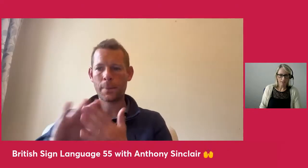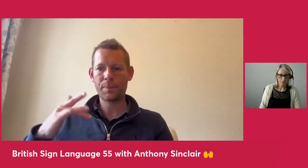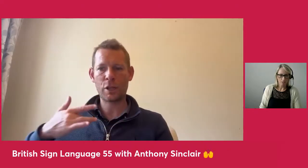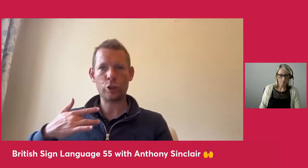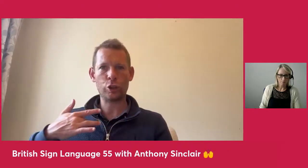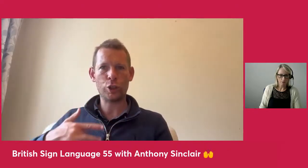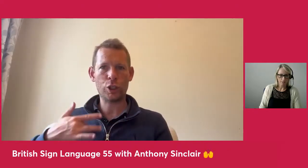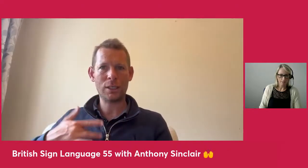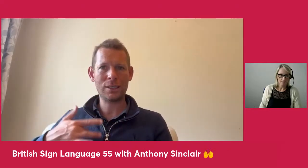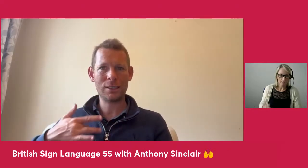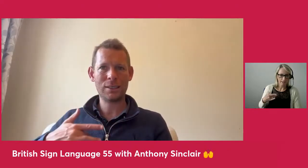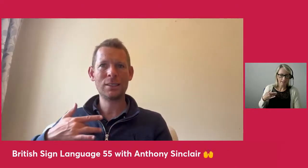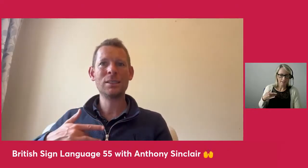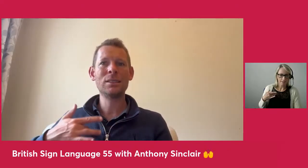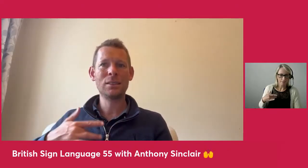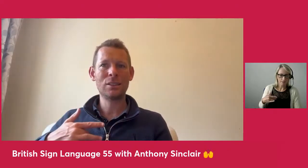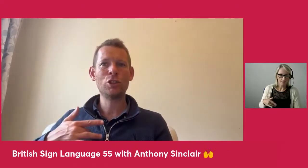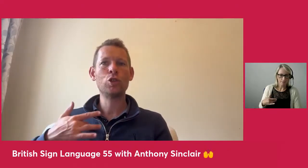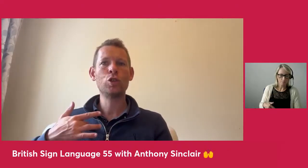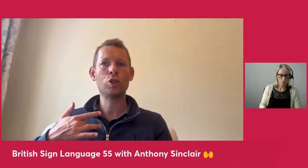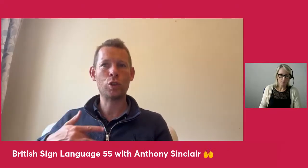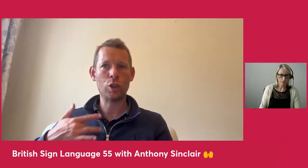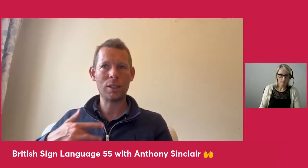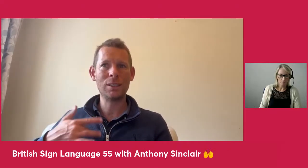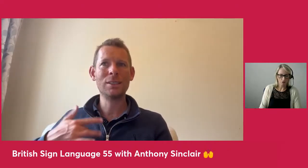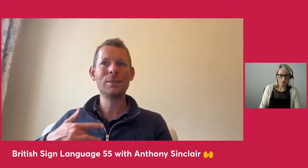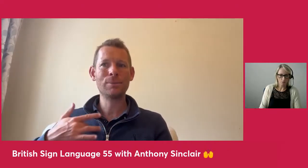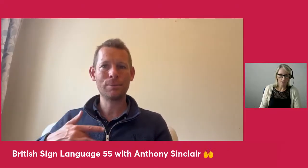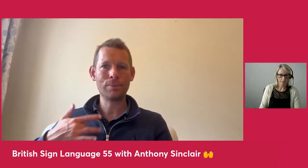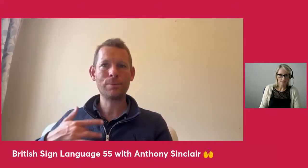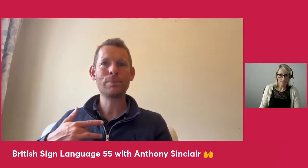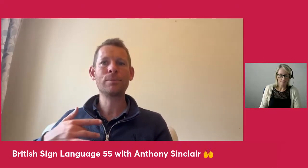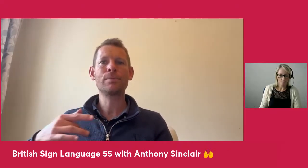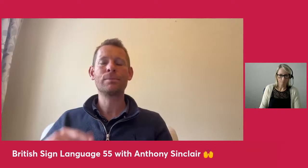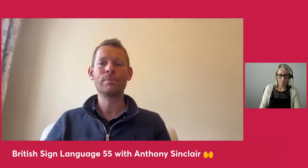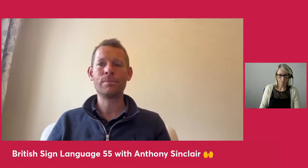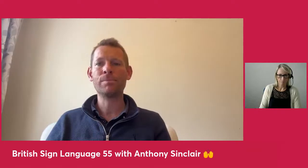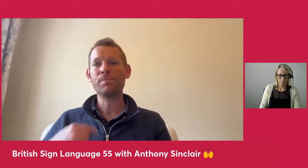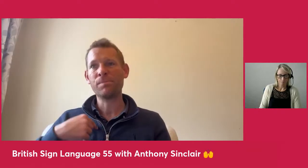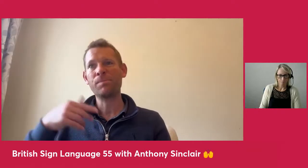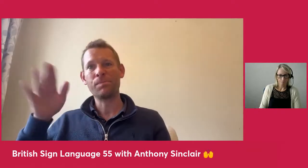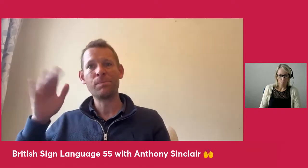Same hand shape, but it's a slightly, it's moving down the ways.